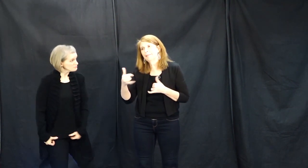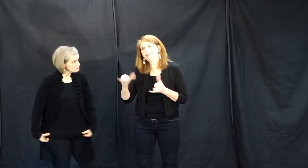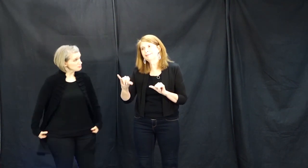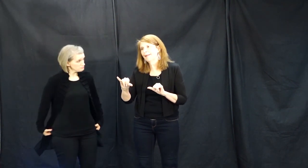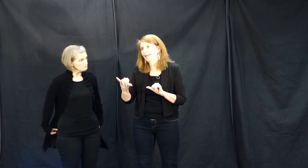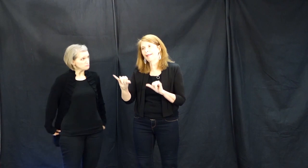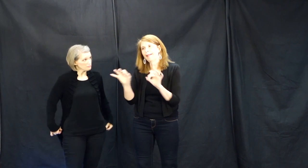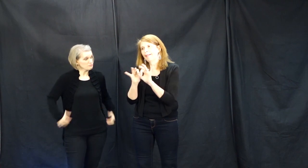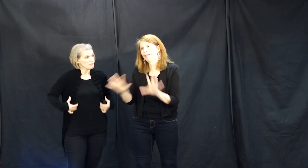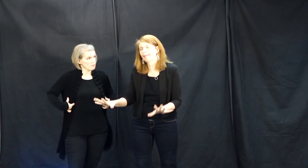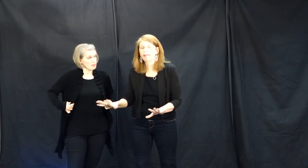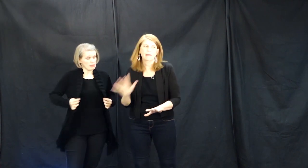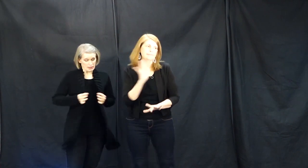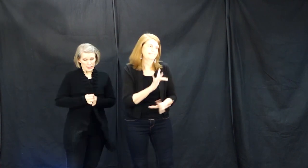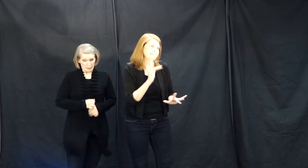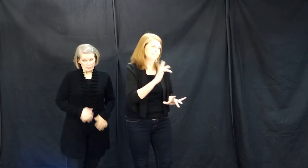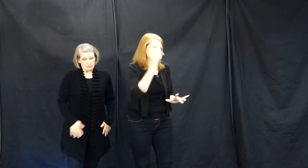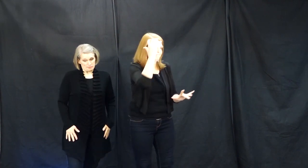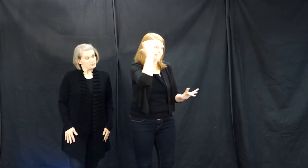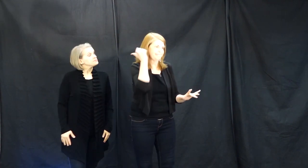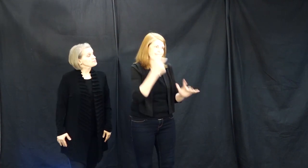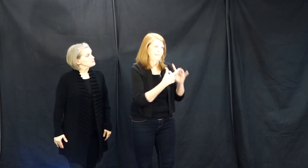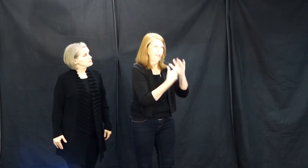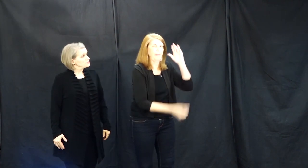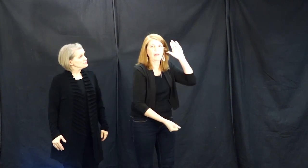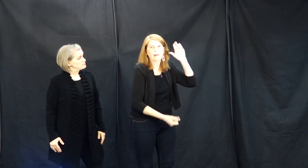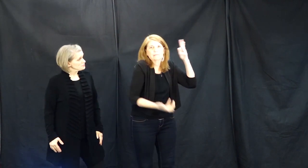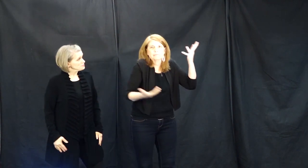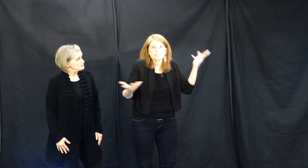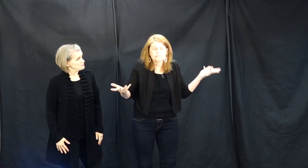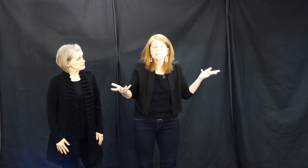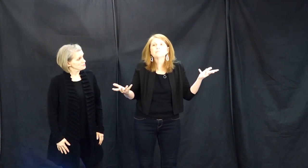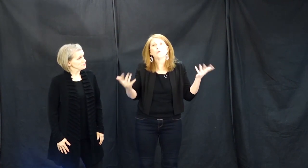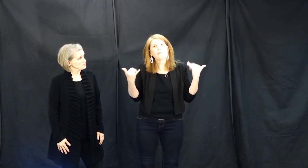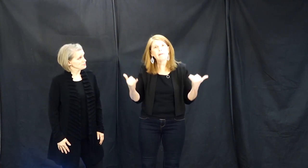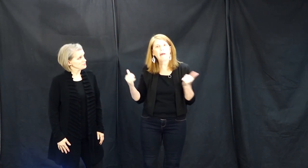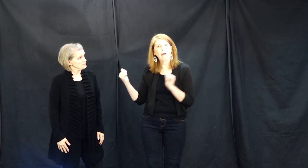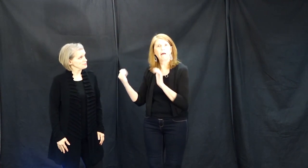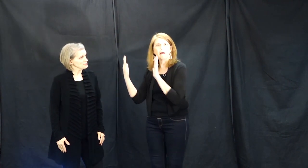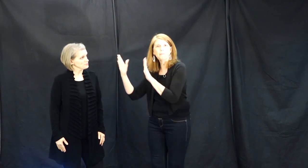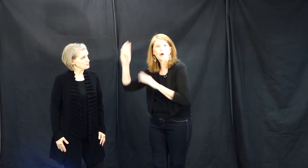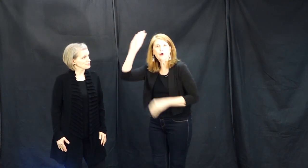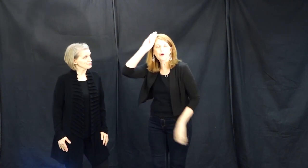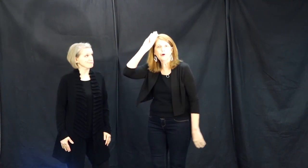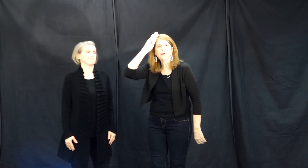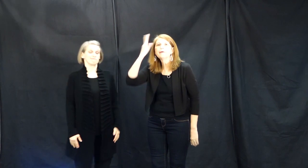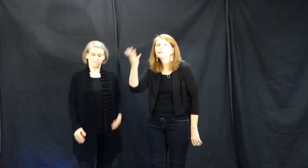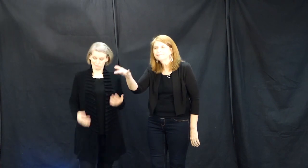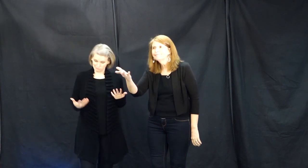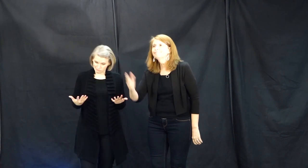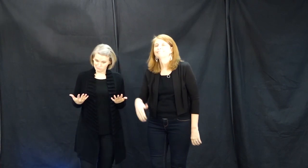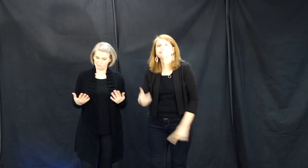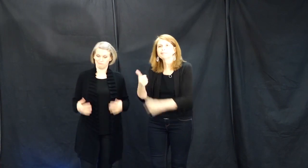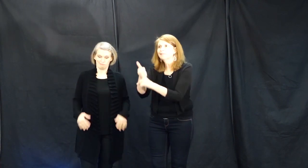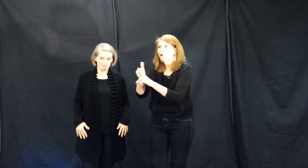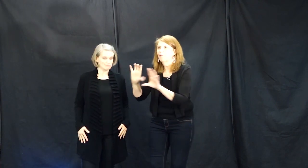traction. Poor Alexander Hamilton, he is missing in action. So now I'm facing Aaron Burr with his own faction. He's